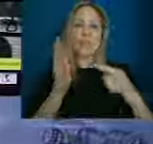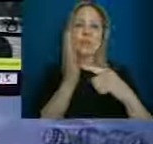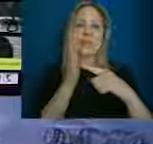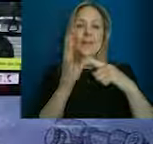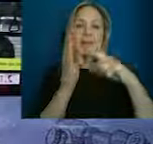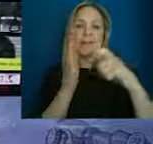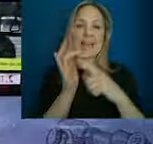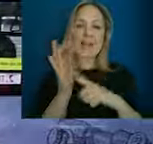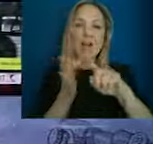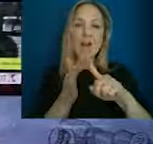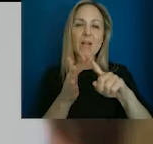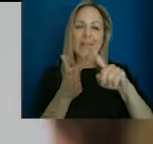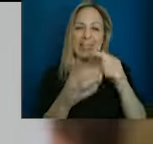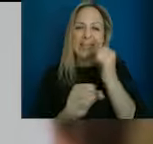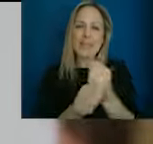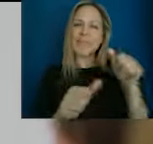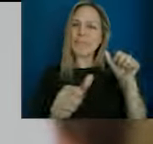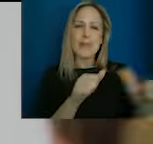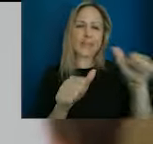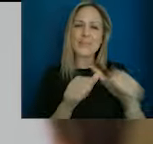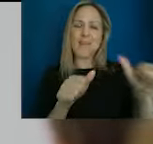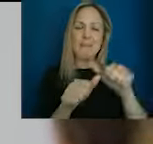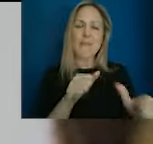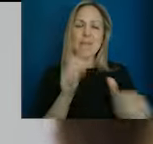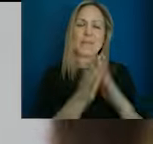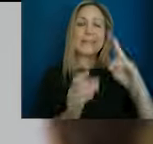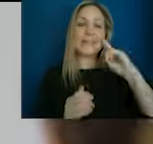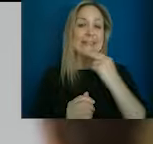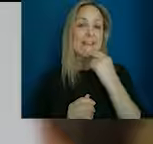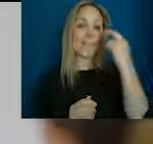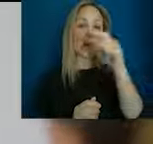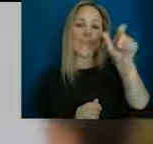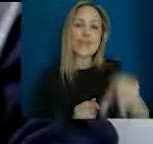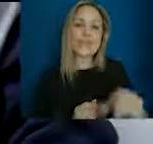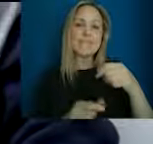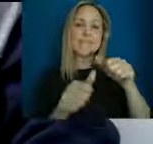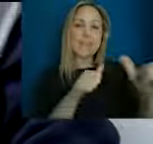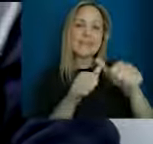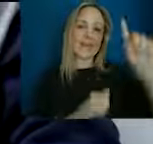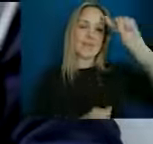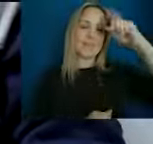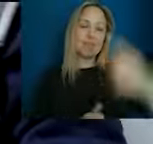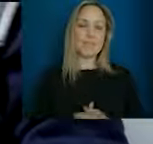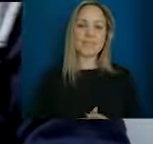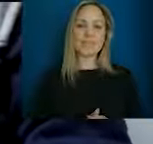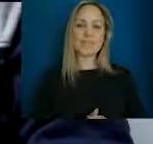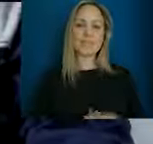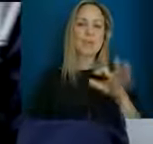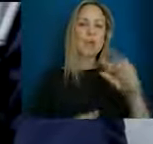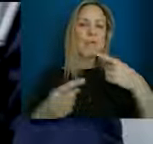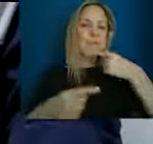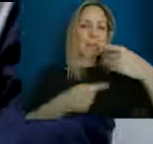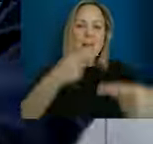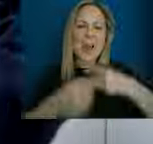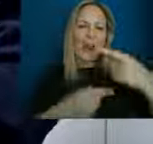is deafblind will understand. Do not spend a lot of time explaining concepts. It's best to demonstrate these concepts